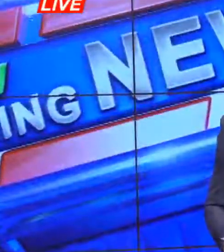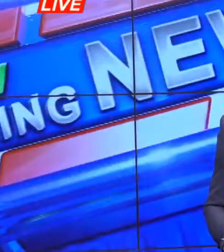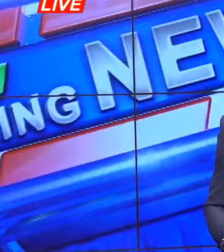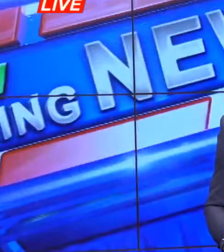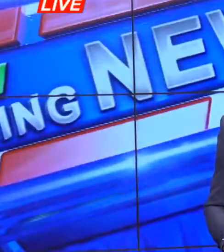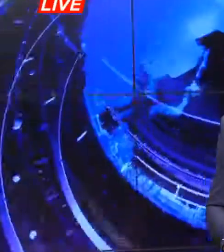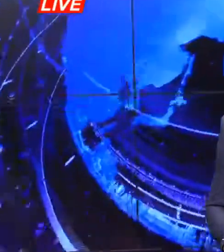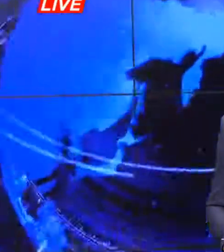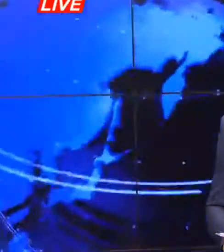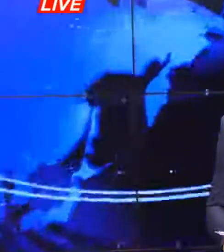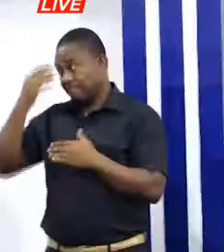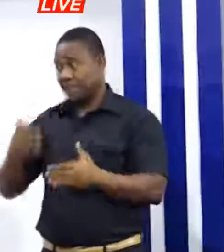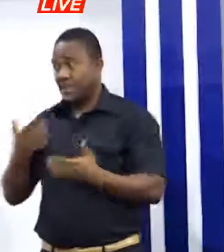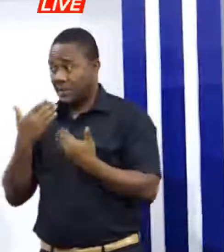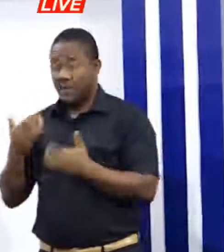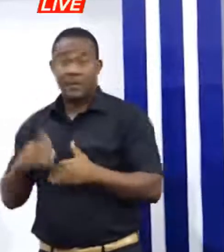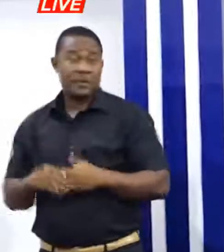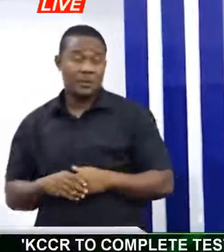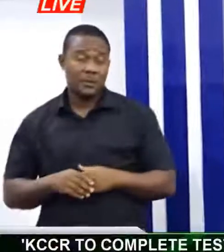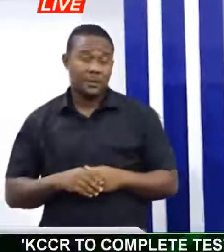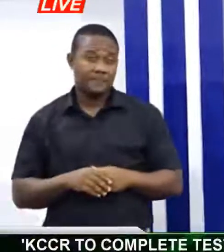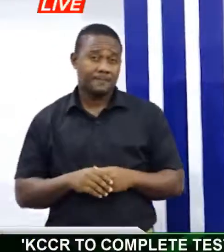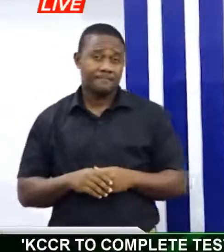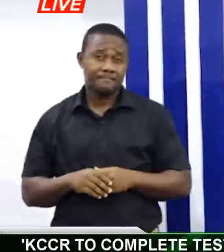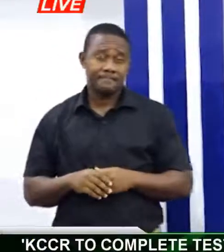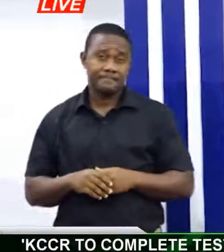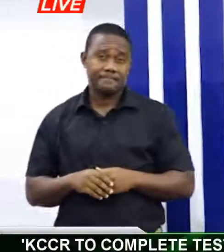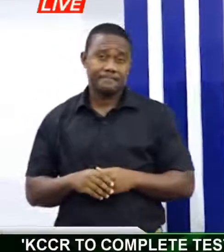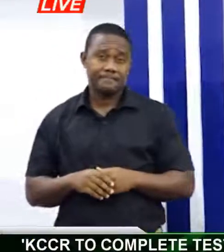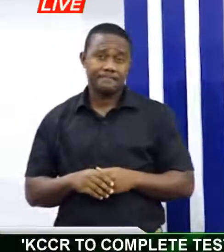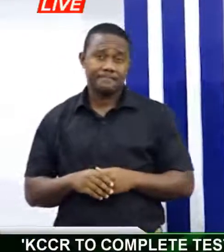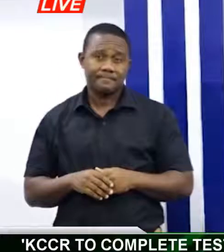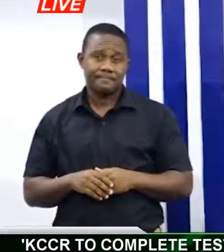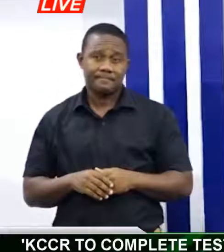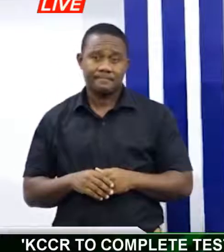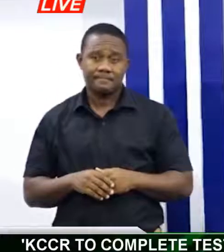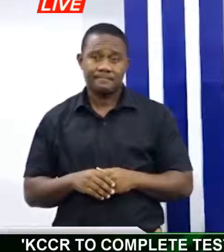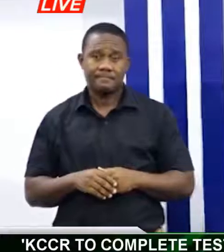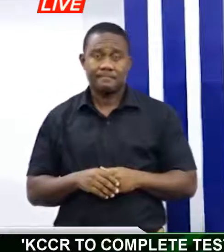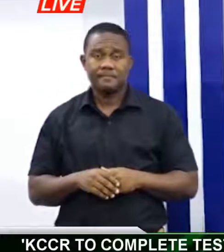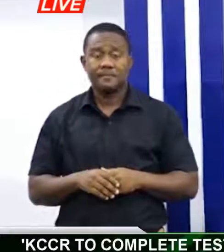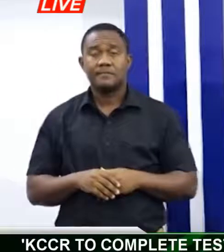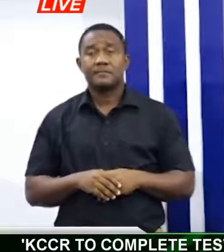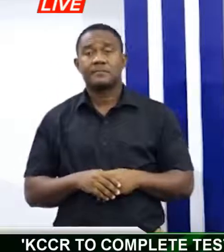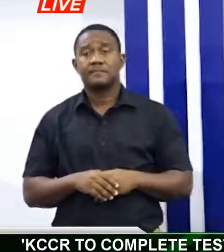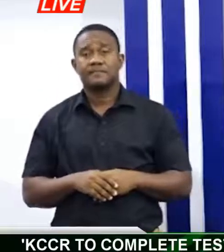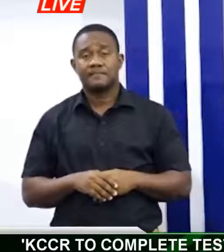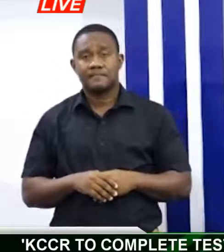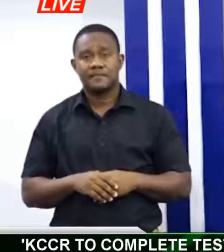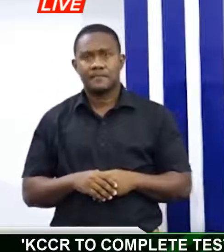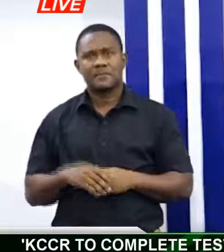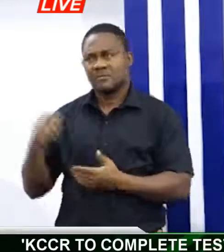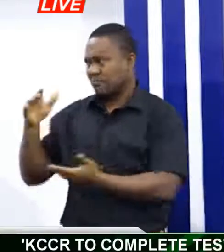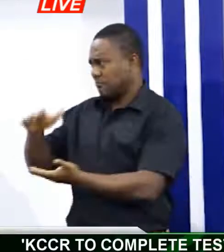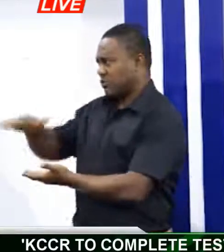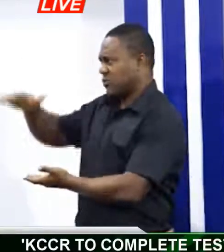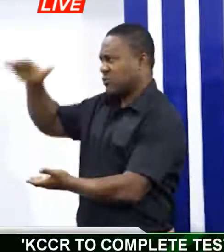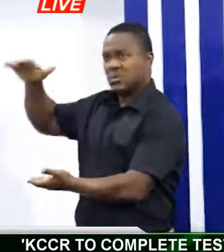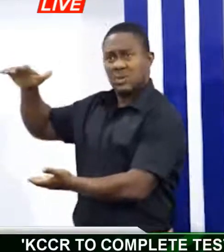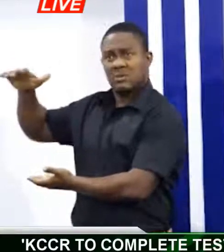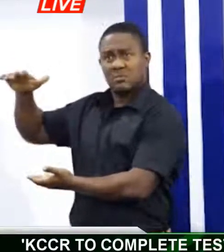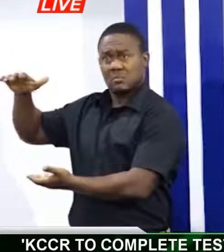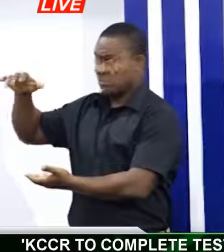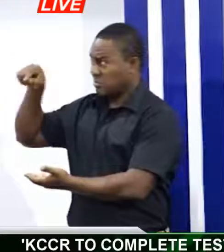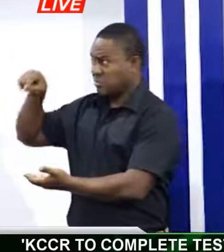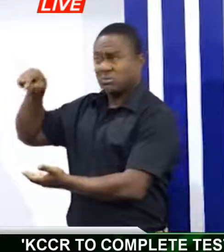ebana. With regards to the backlog. So I just